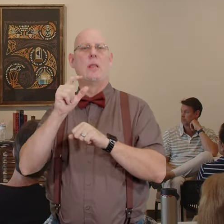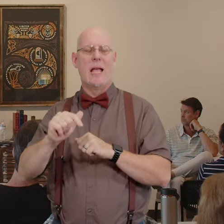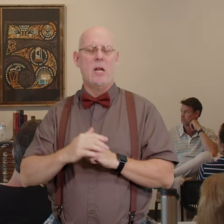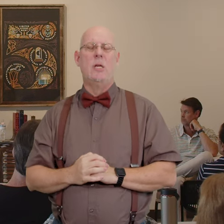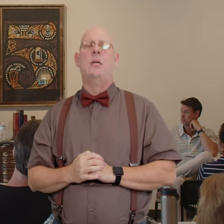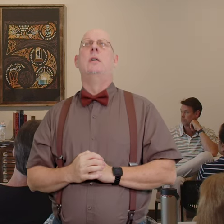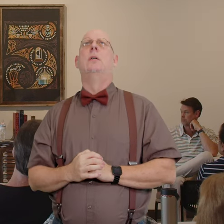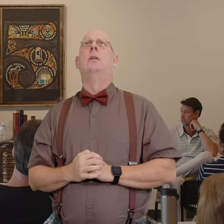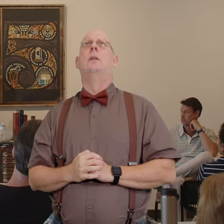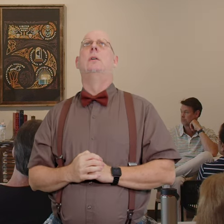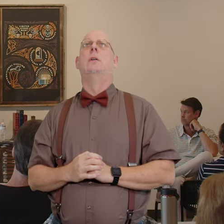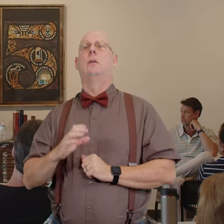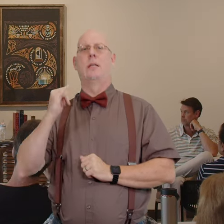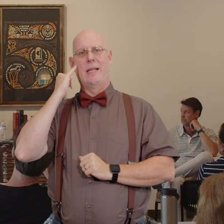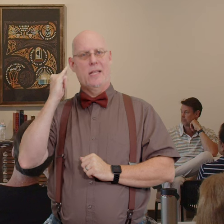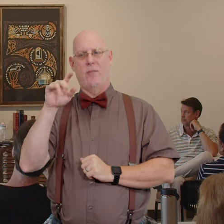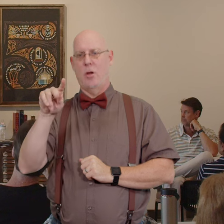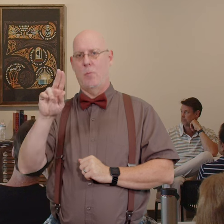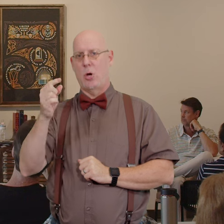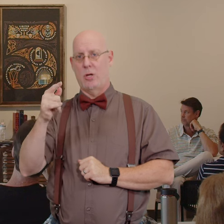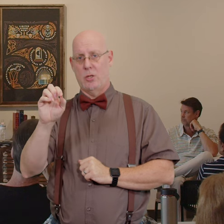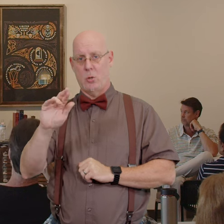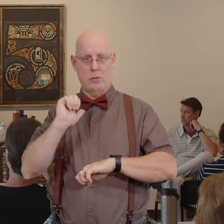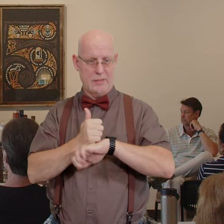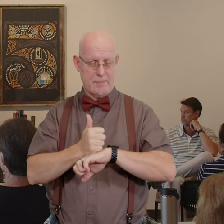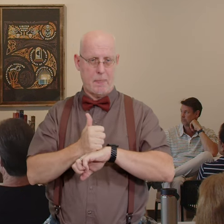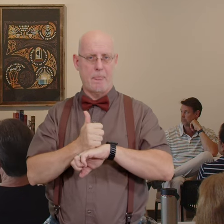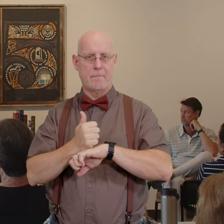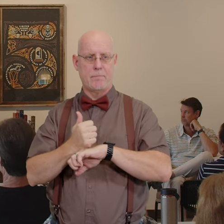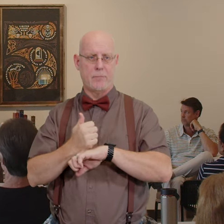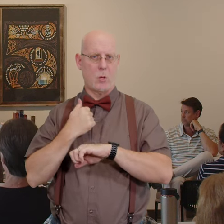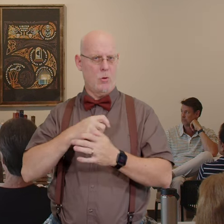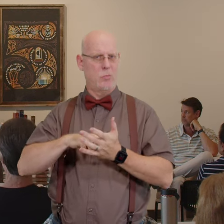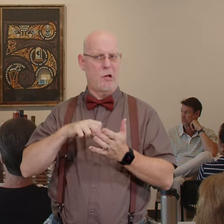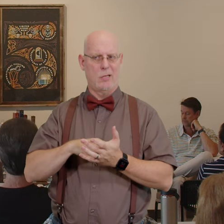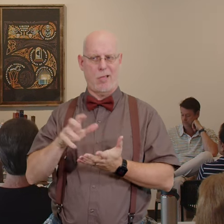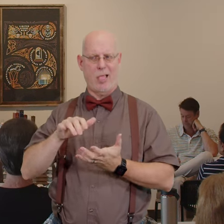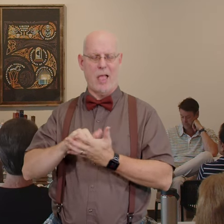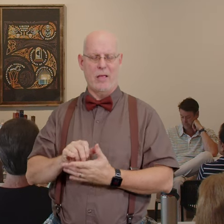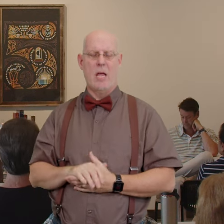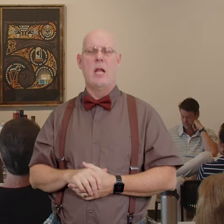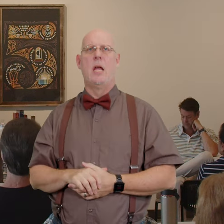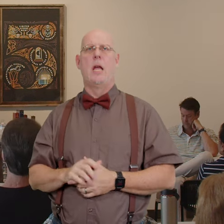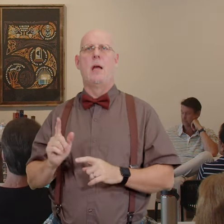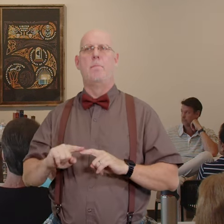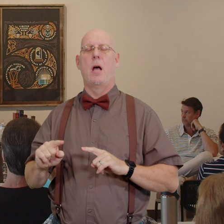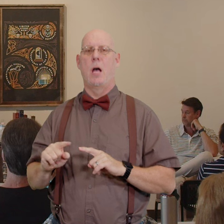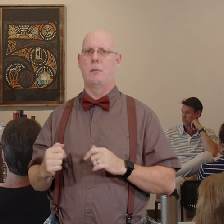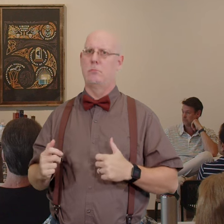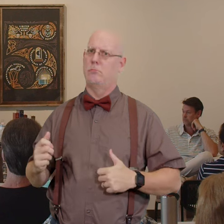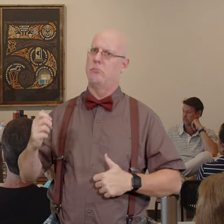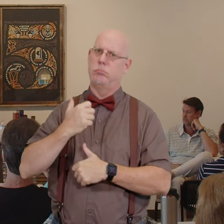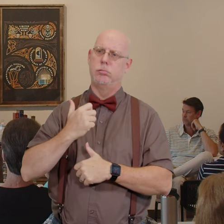50 years later, the concept of purgatory was introduced, which we're Protestants, so we laugh at that. But it